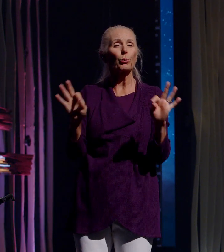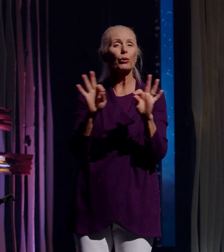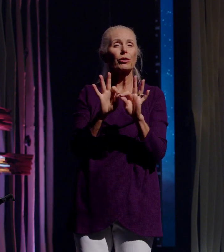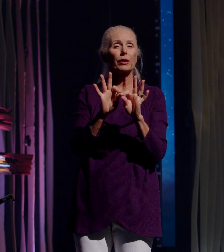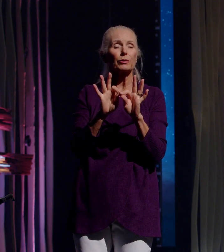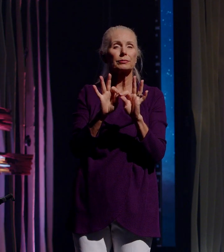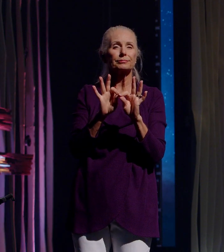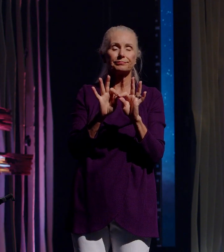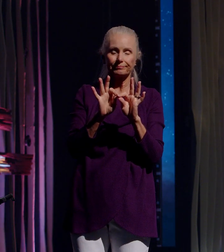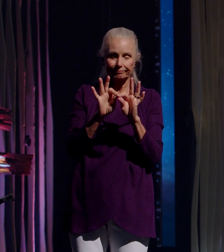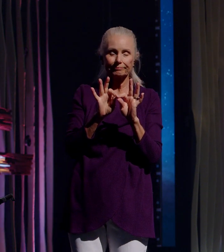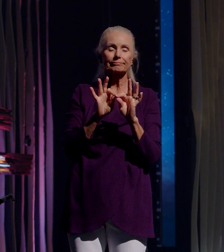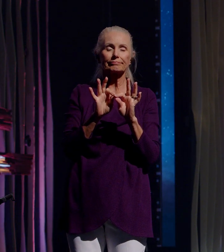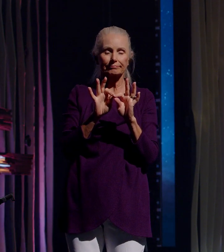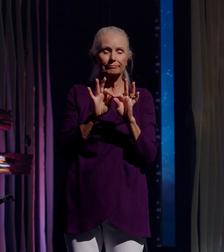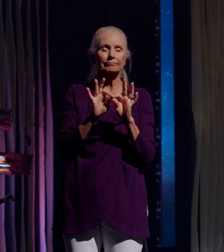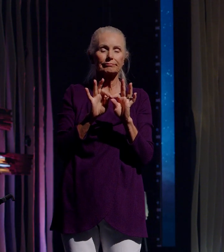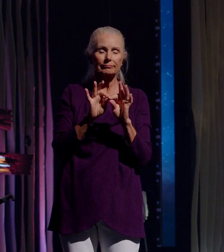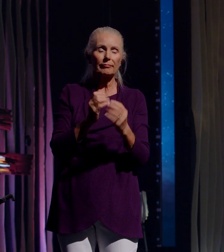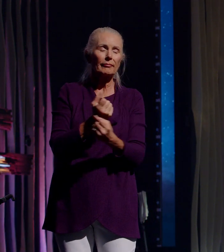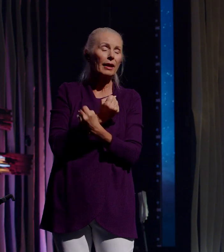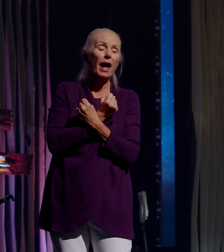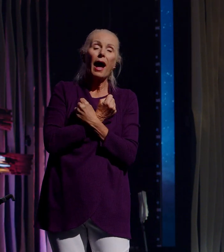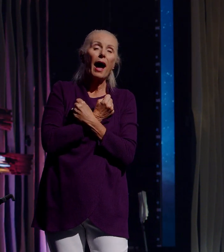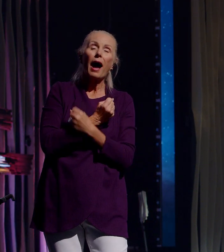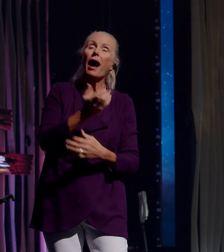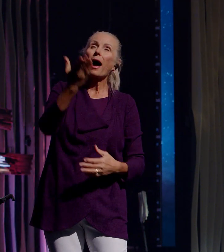I love you, Lord.